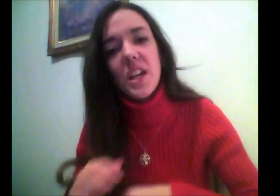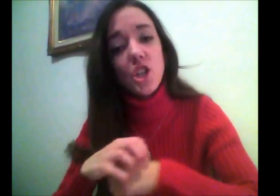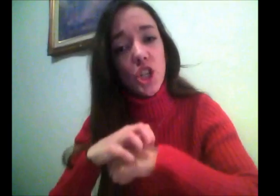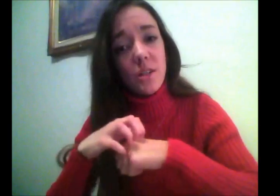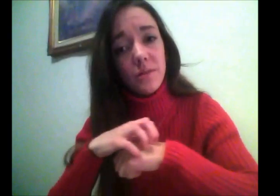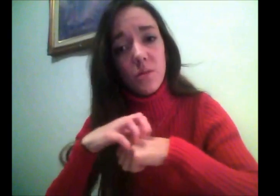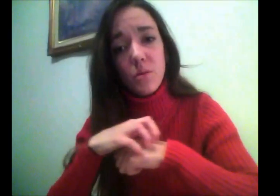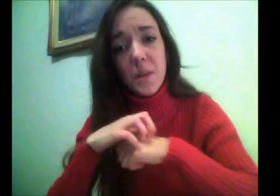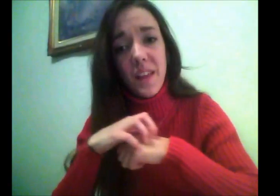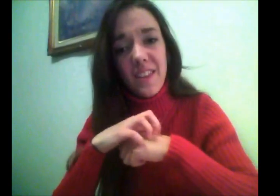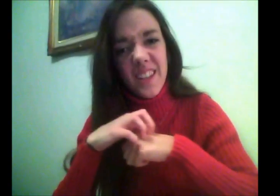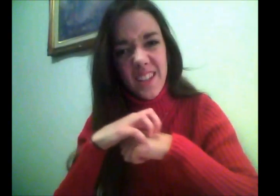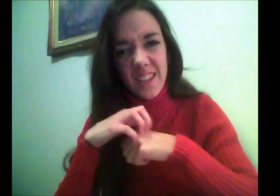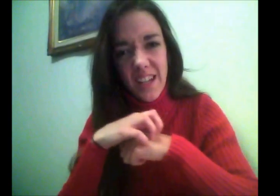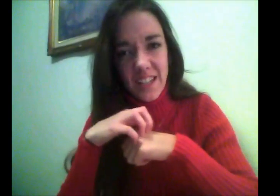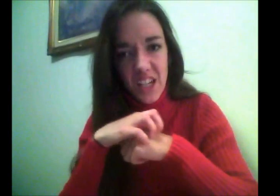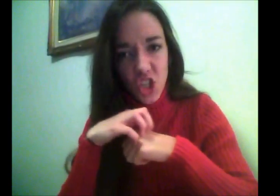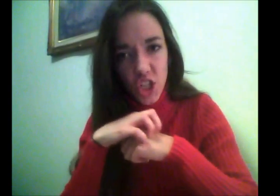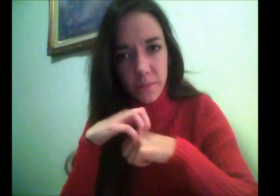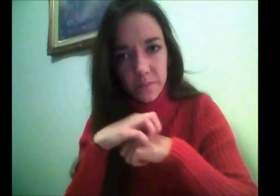Itching would be like this, like it's itching.